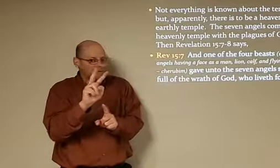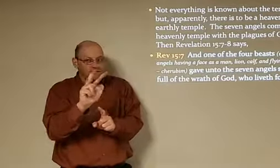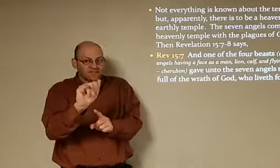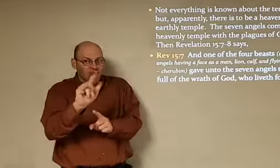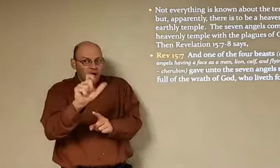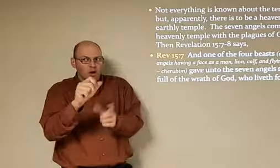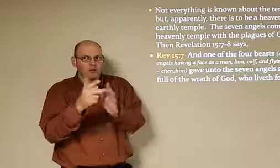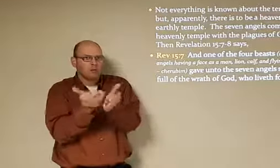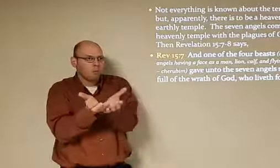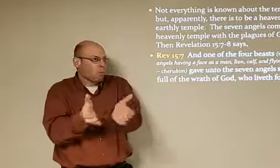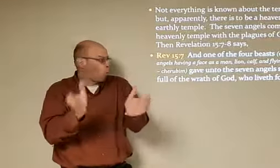wrath of God,